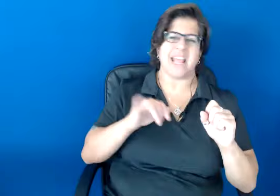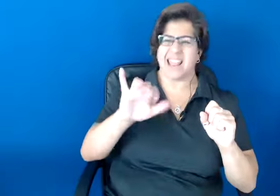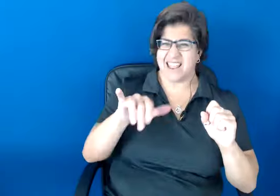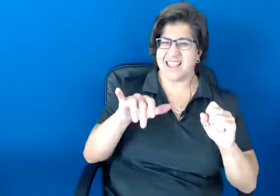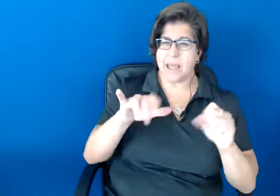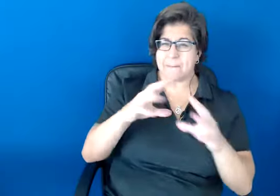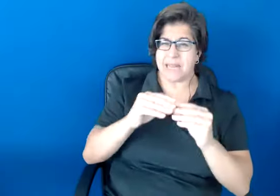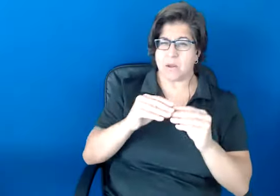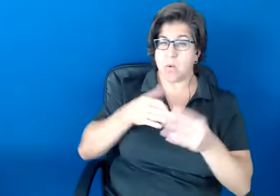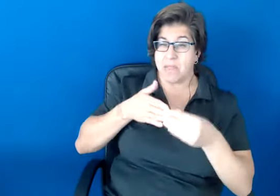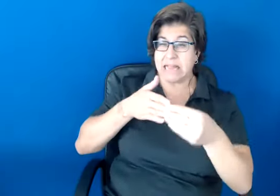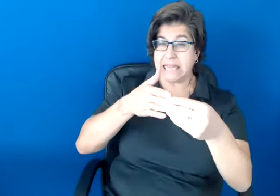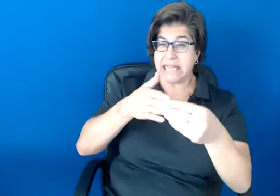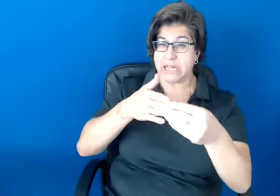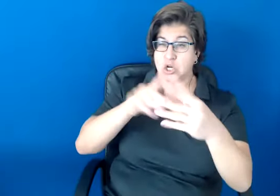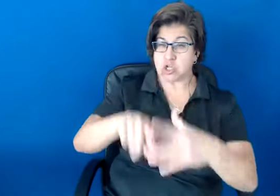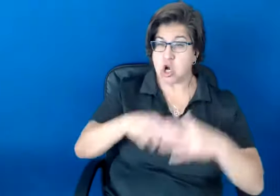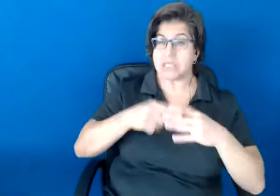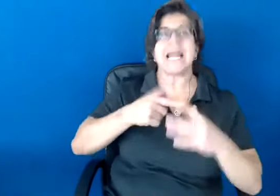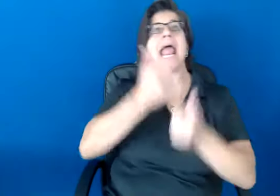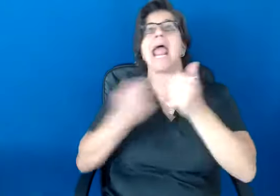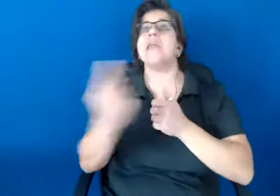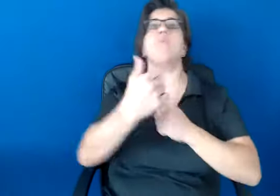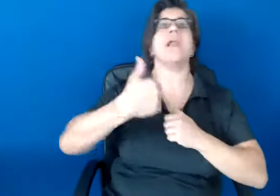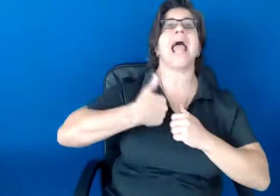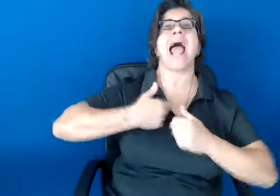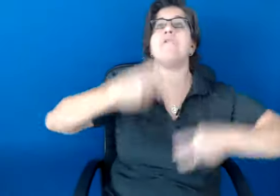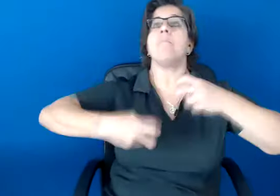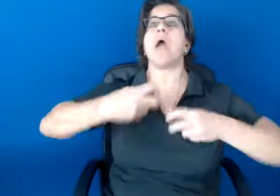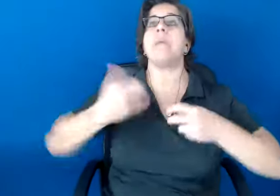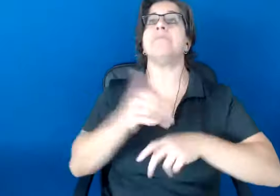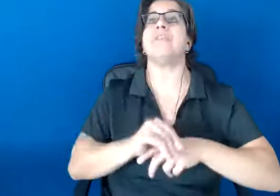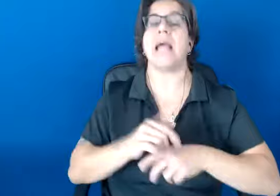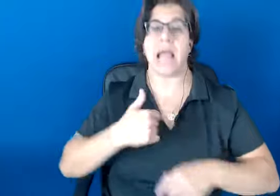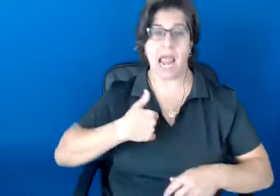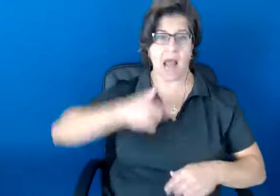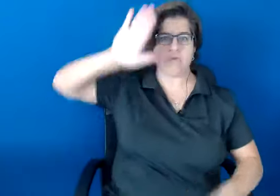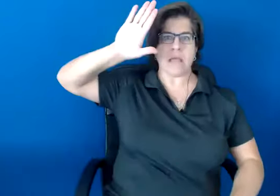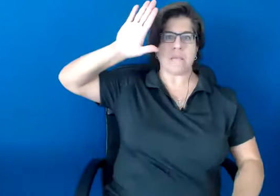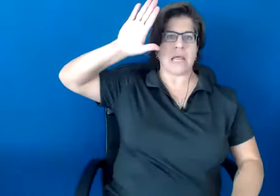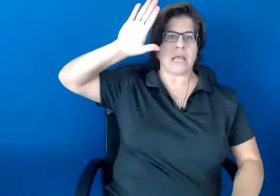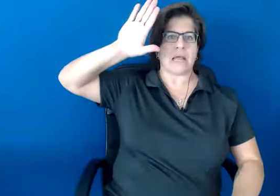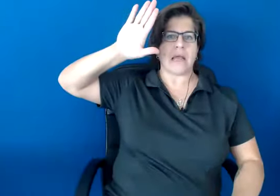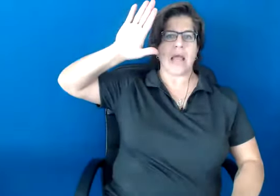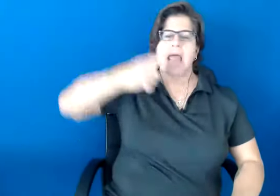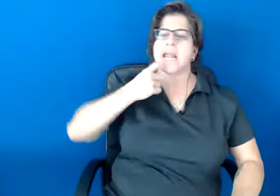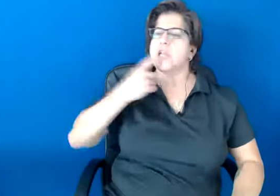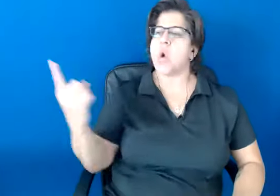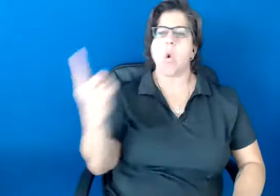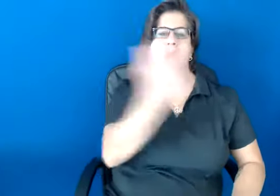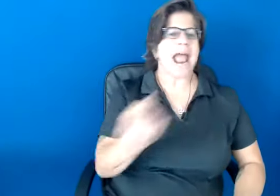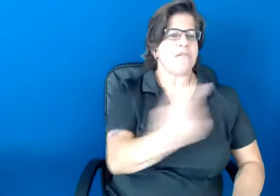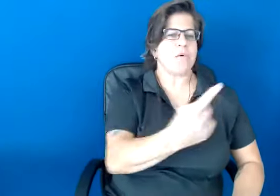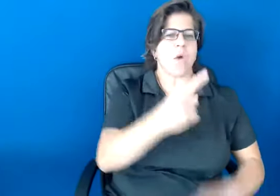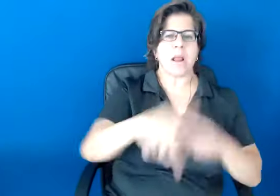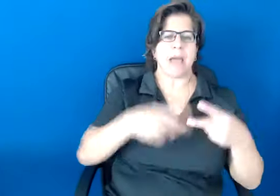"Does anybody have a problem tonight?" And what I did is I raised my hand, and I told everybody about my